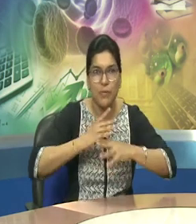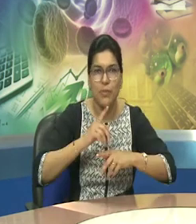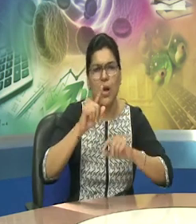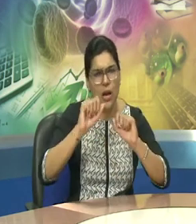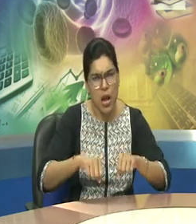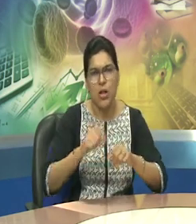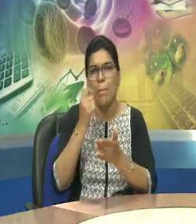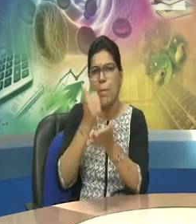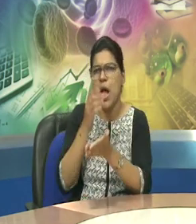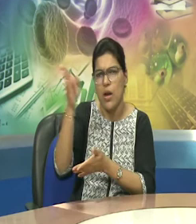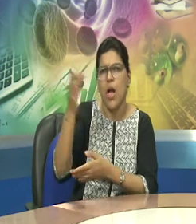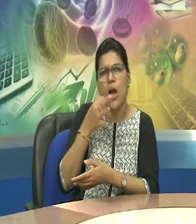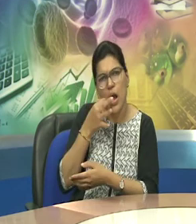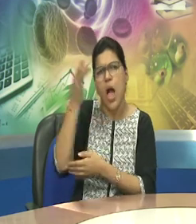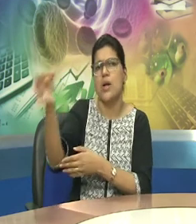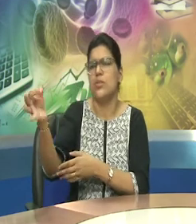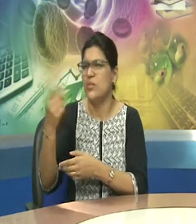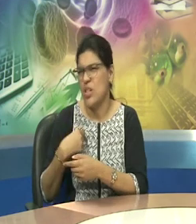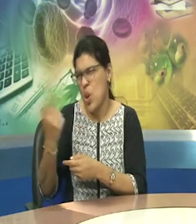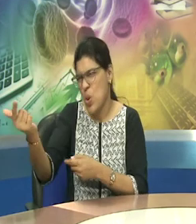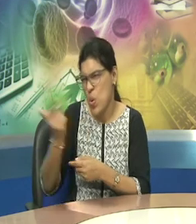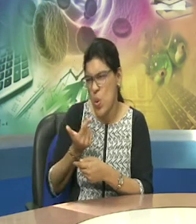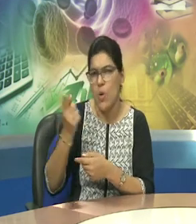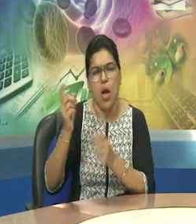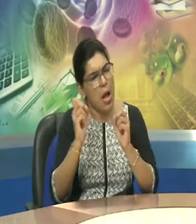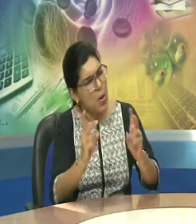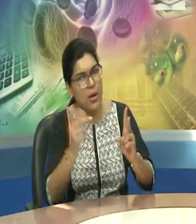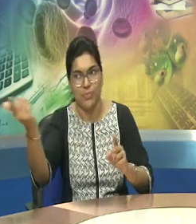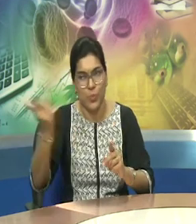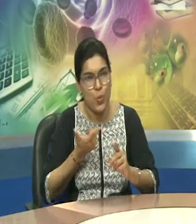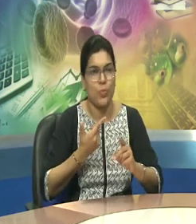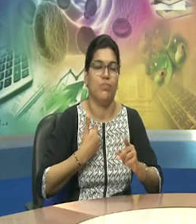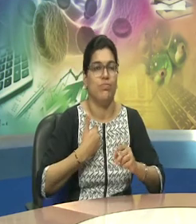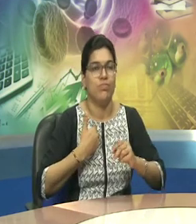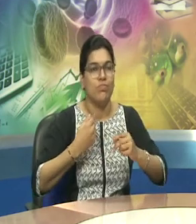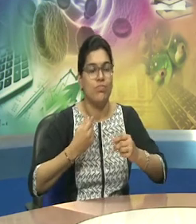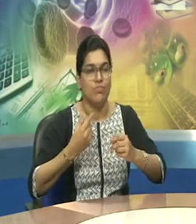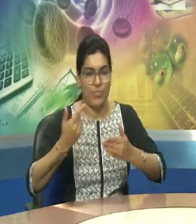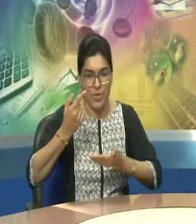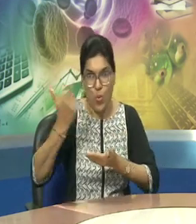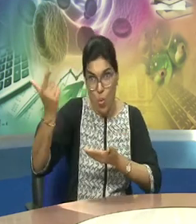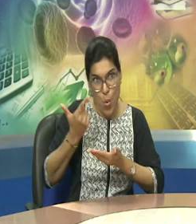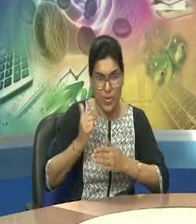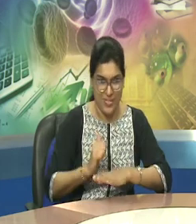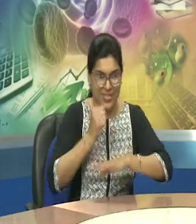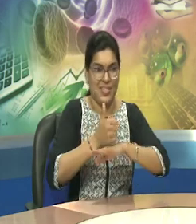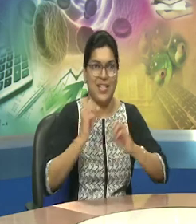self-contribution or by borrowing from banks or